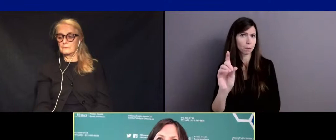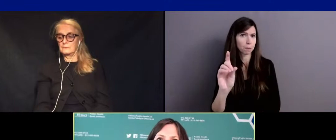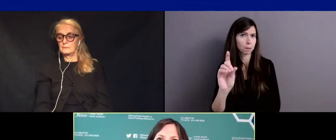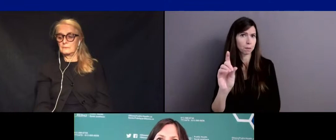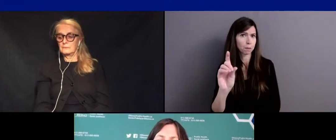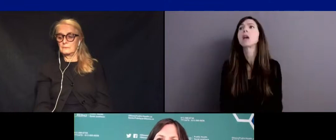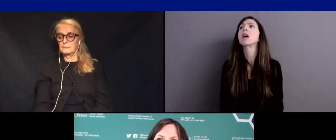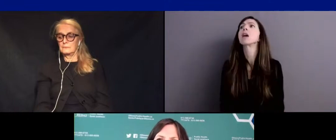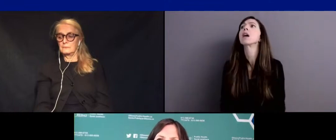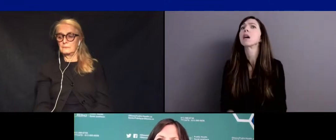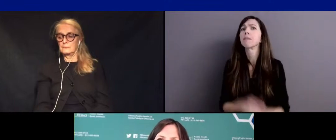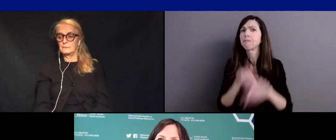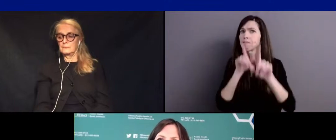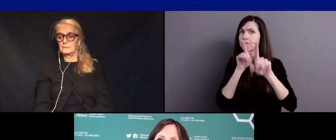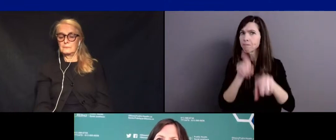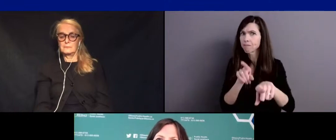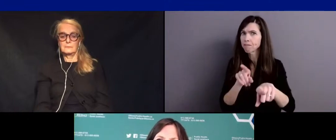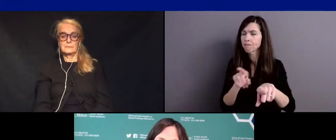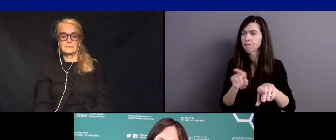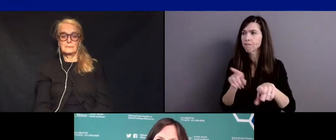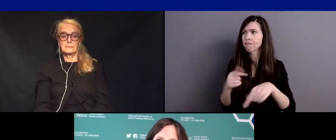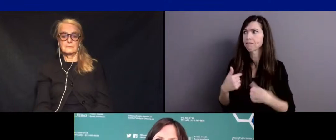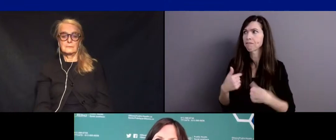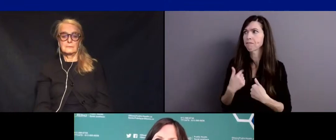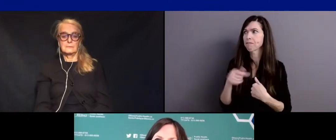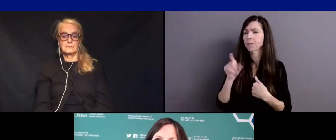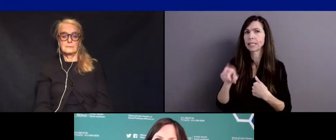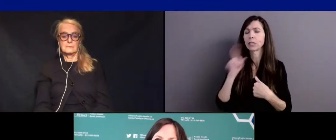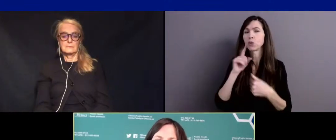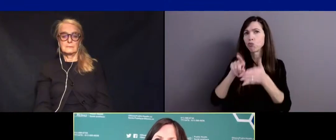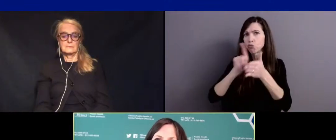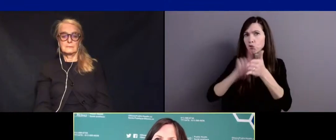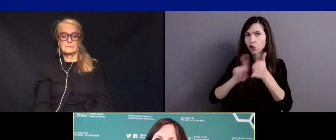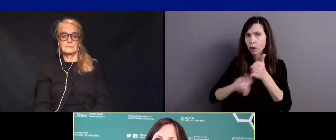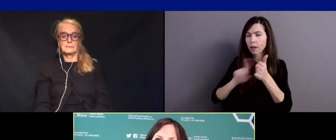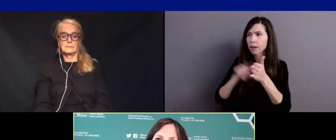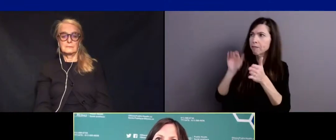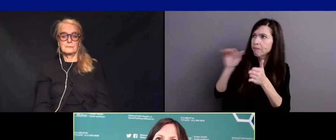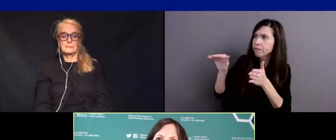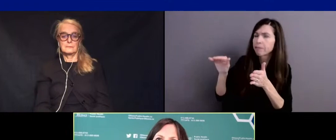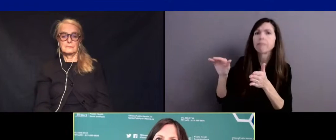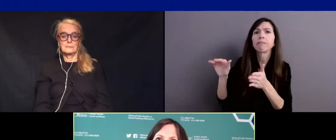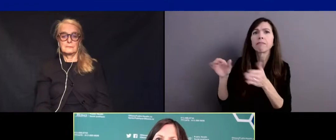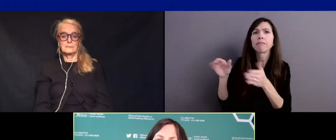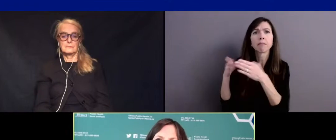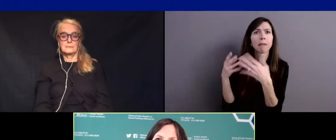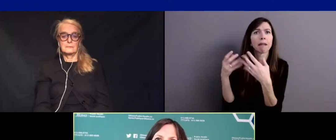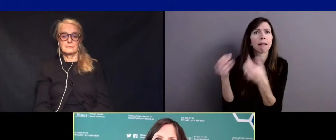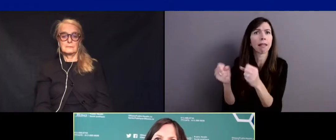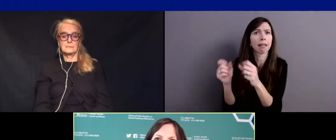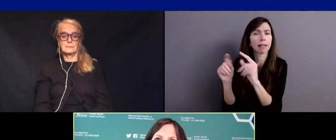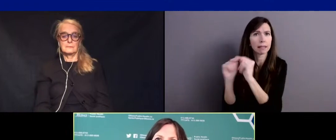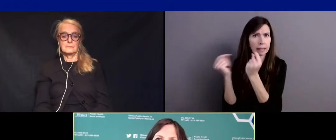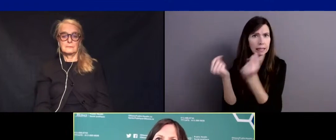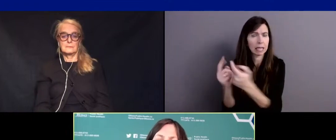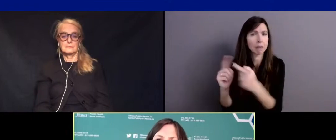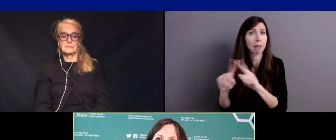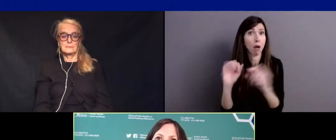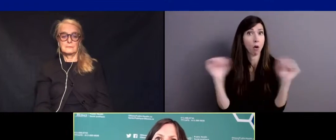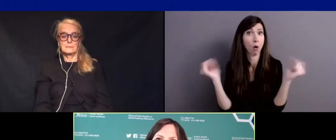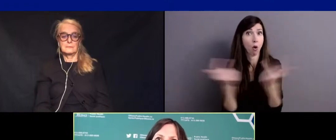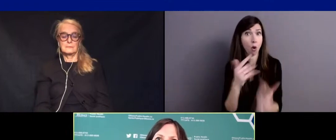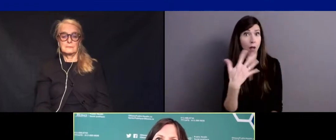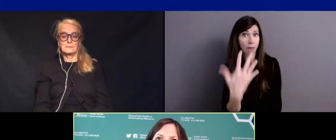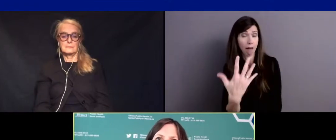I would have to verify with the public health team, but I believe that all of the five outbreaks we'd be reporting